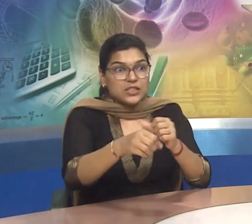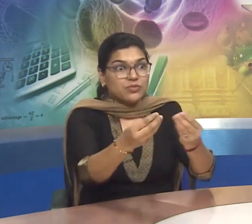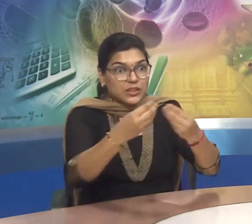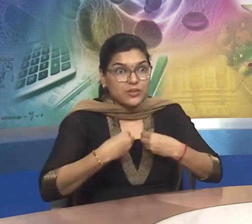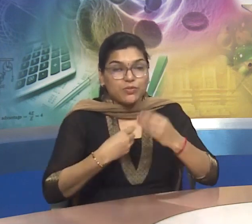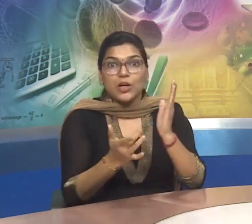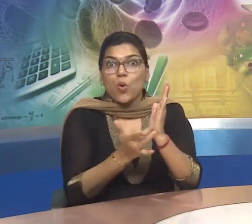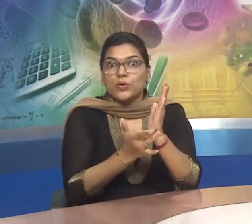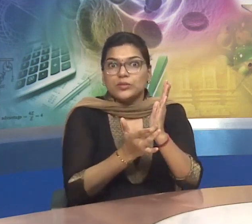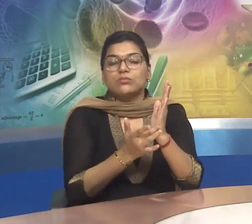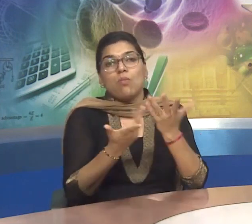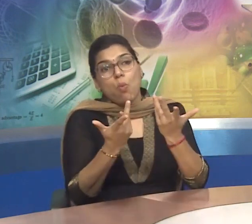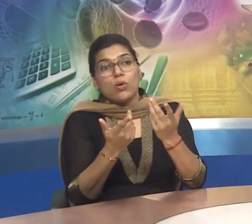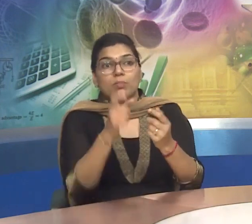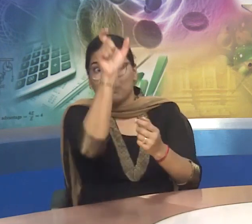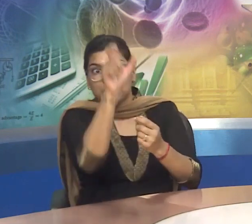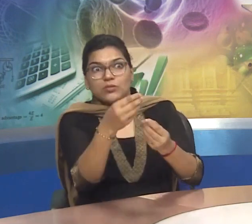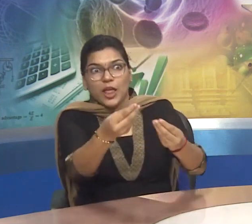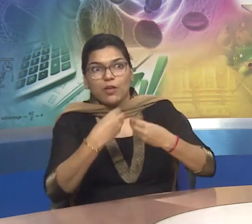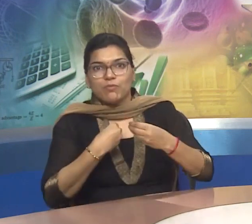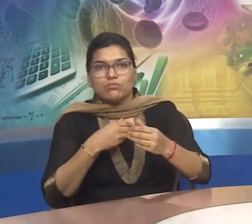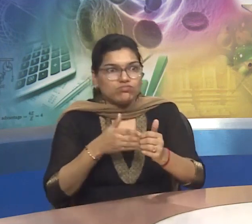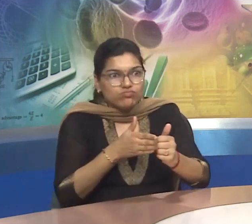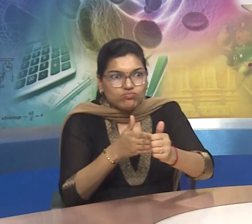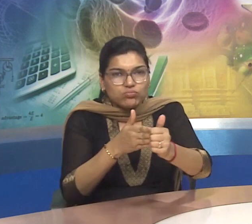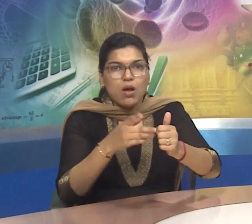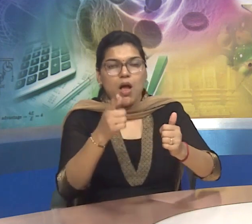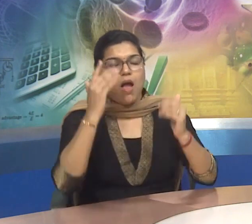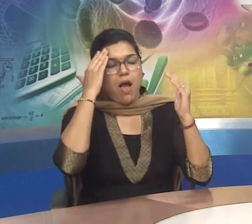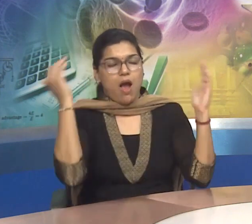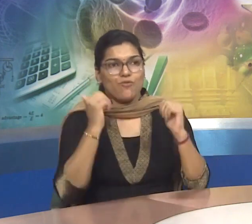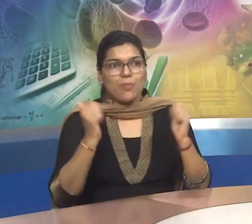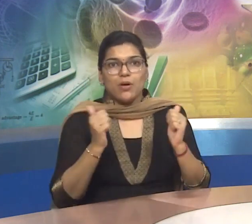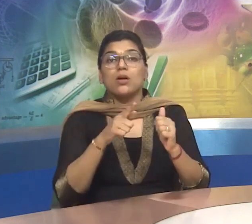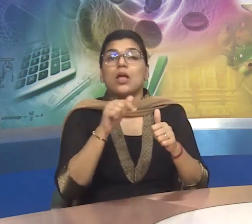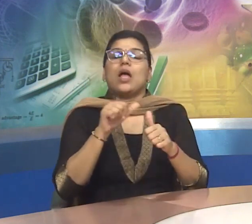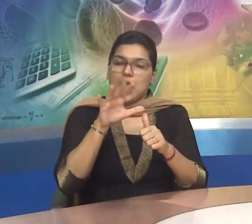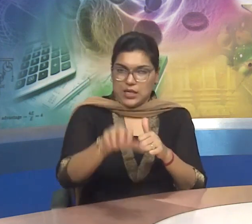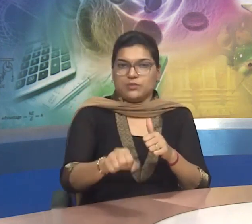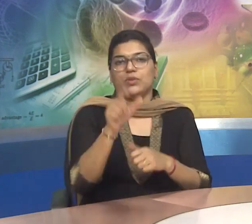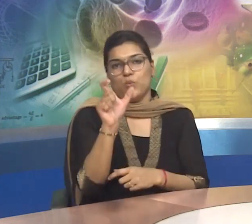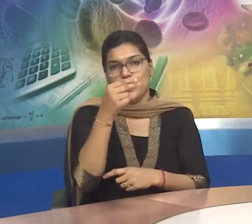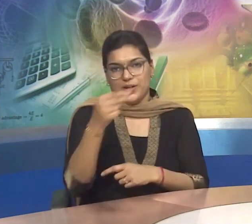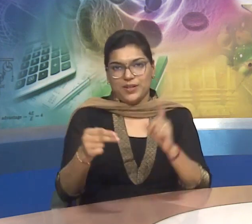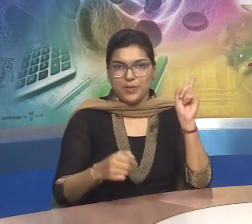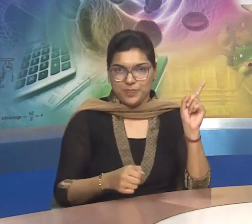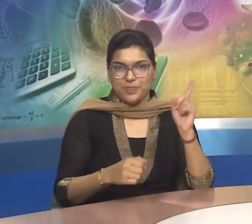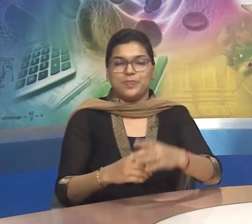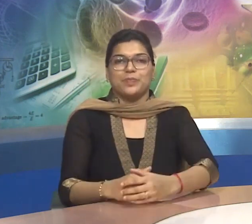community. So there are different accessibility options available. So that is called as access.